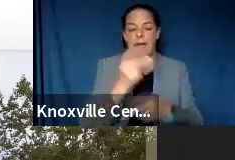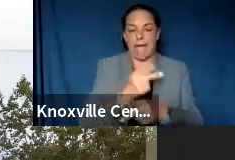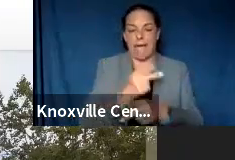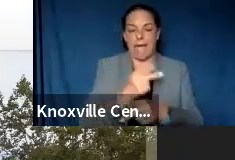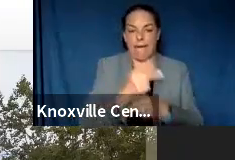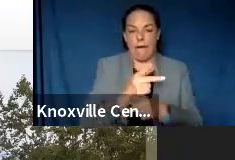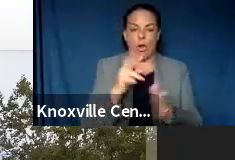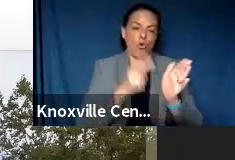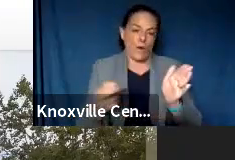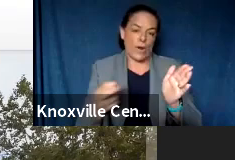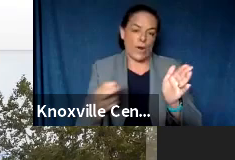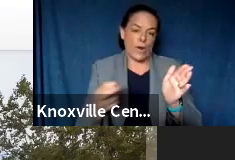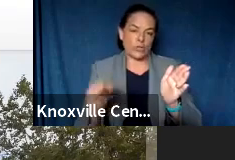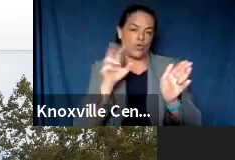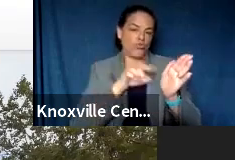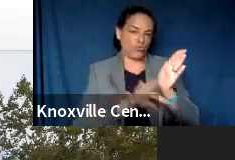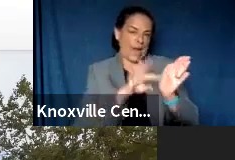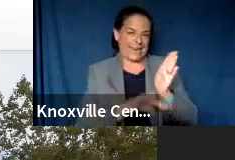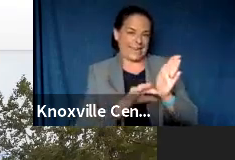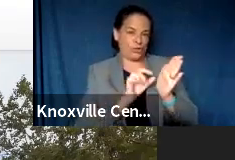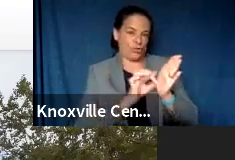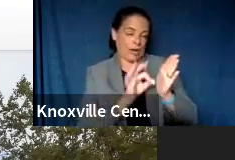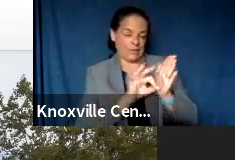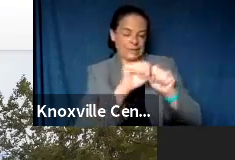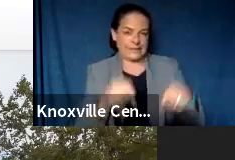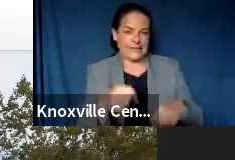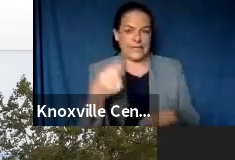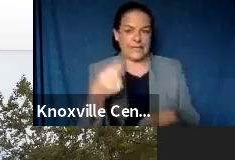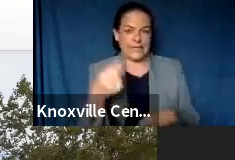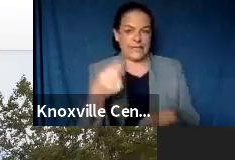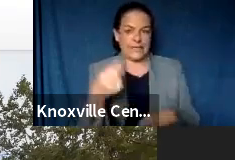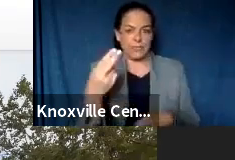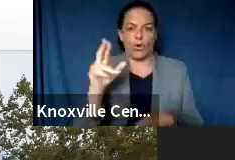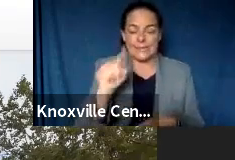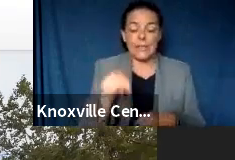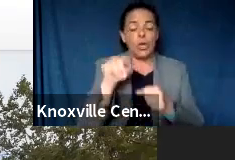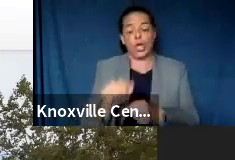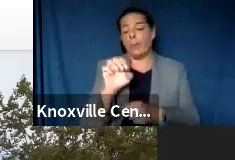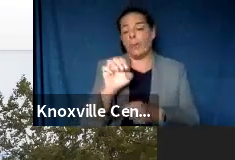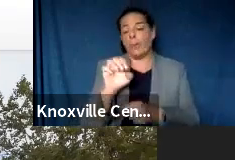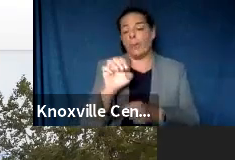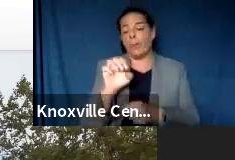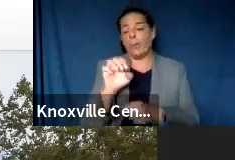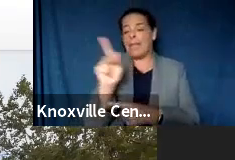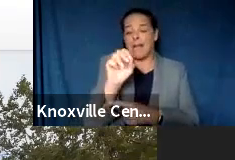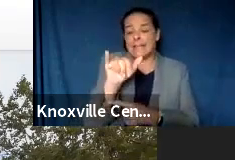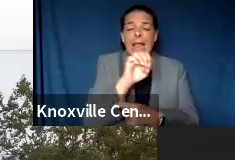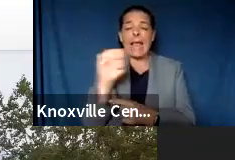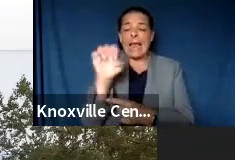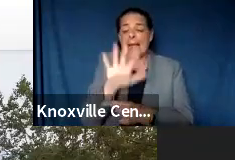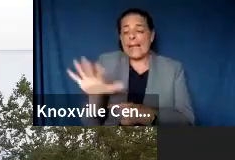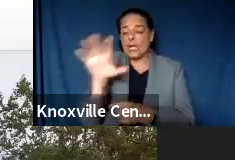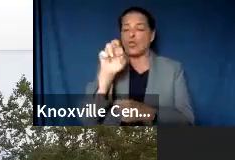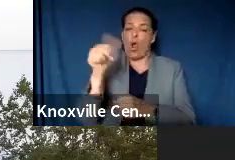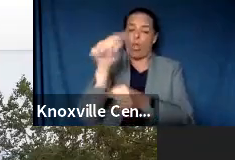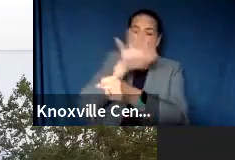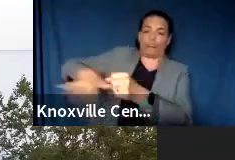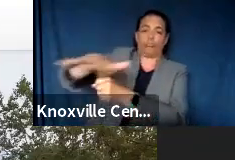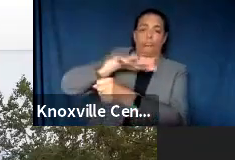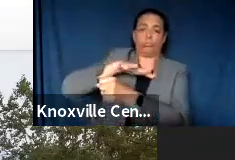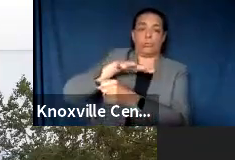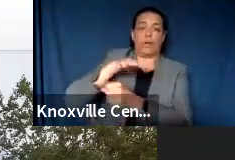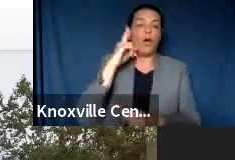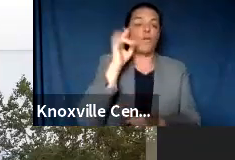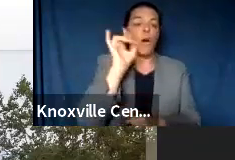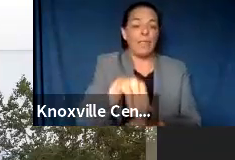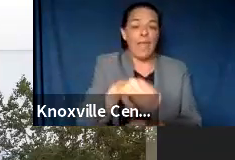HERTS. It may reflect Knox County, East Region, or patients from other jurisdictions. For this benchmark, the traffic light is